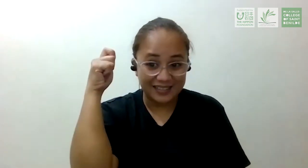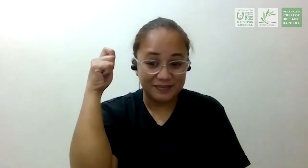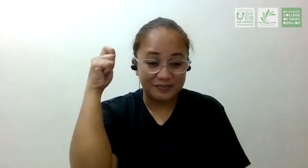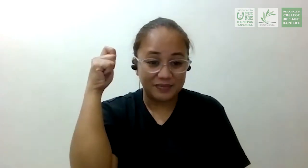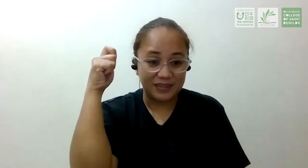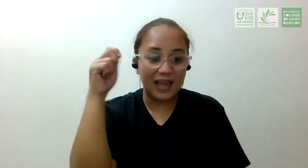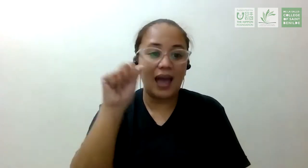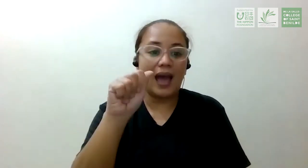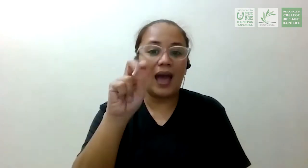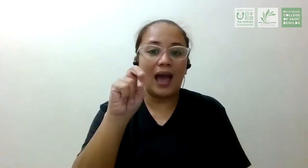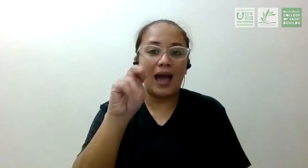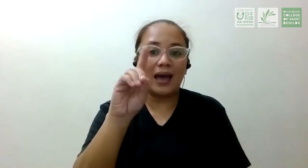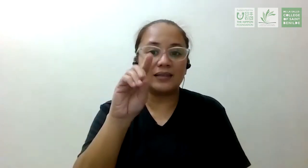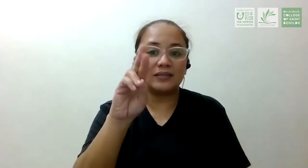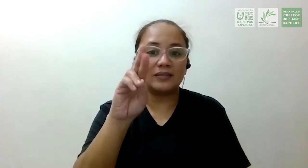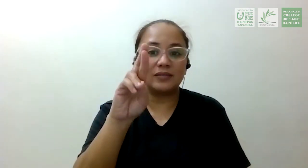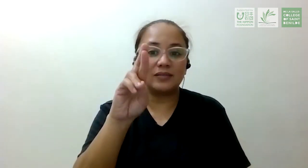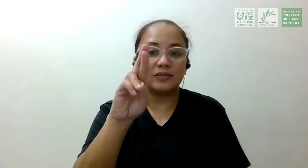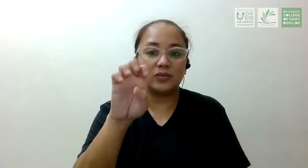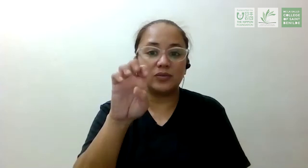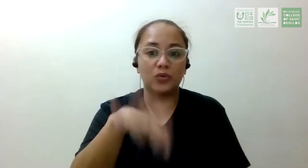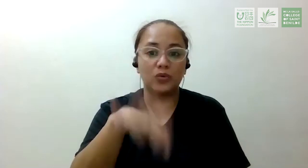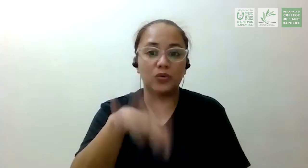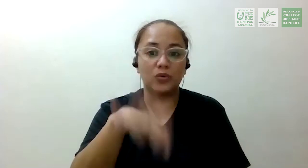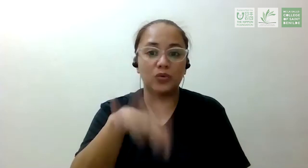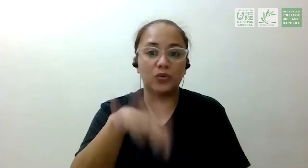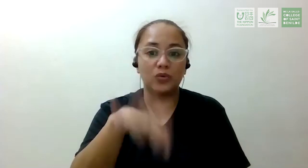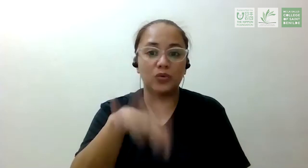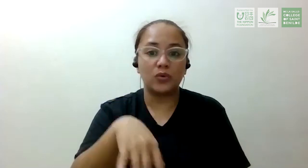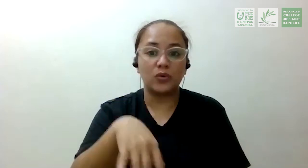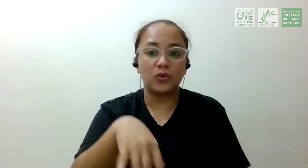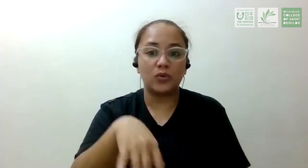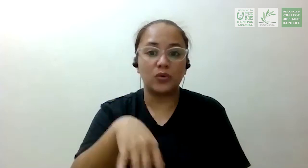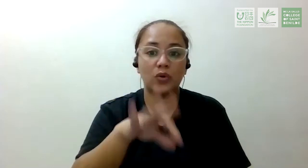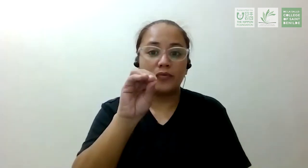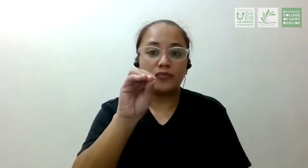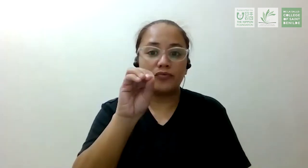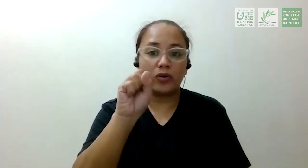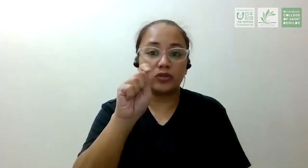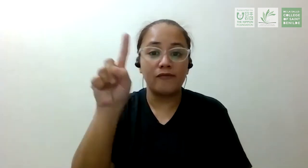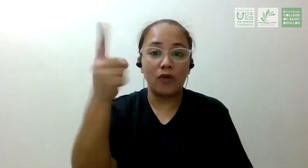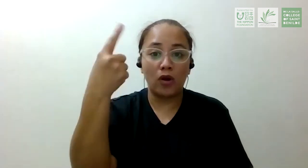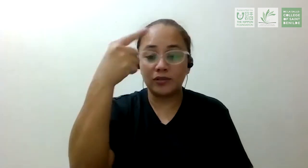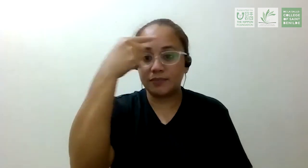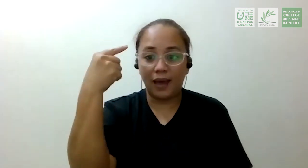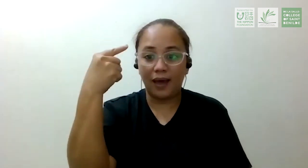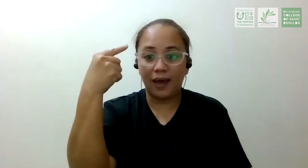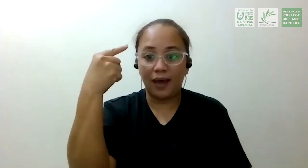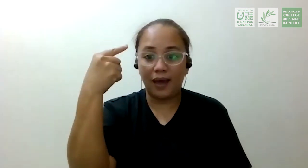graduated Andrew Foster, the first Black deaf student.